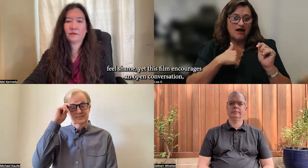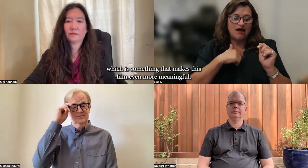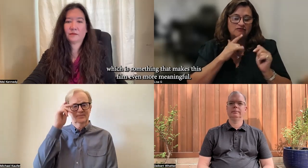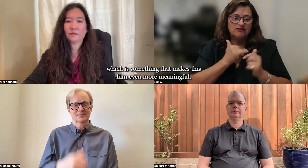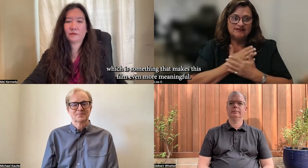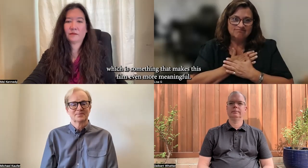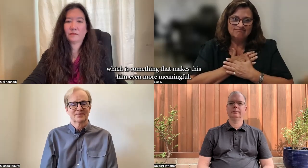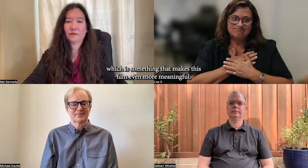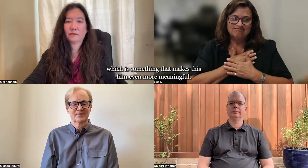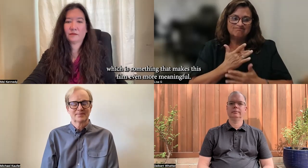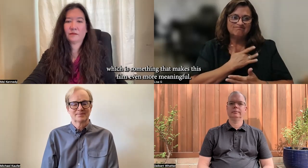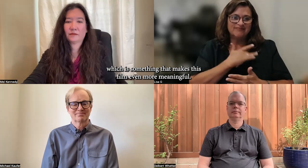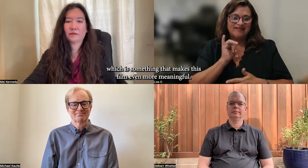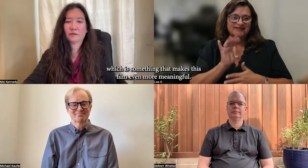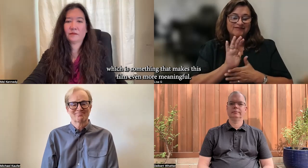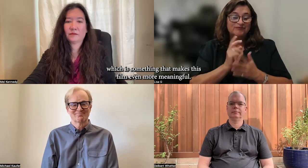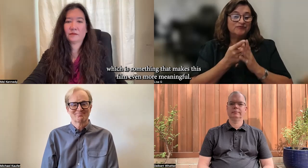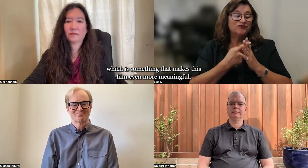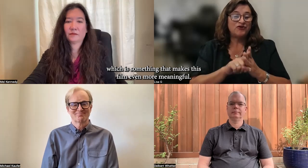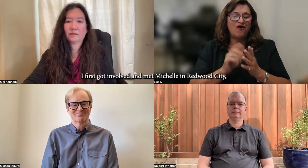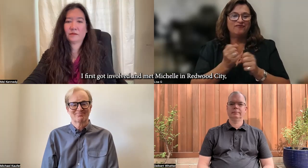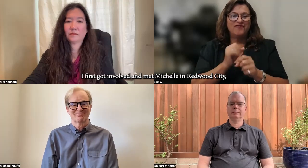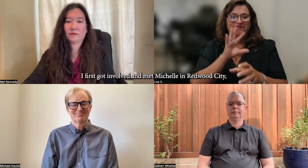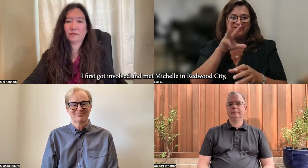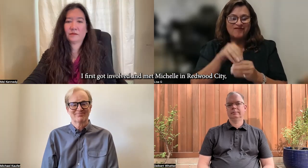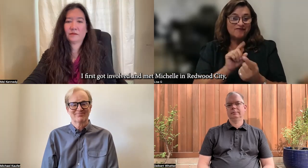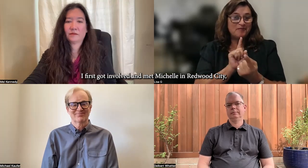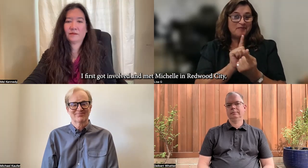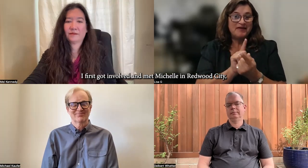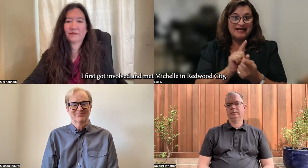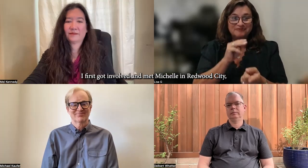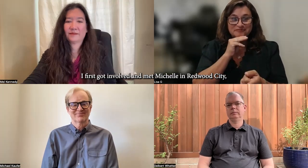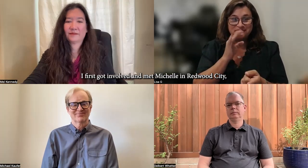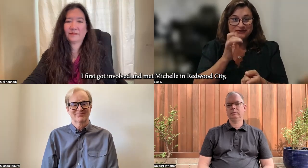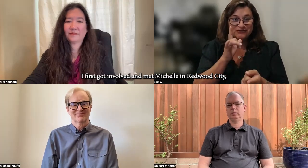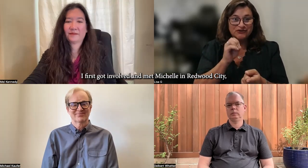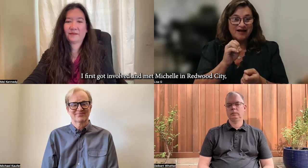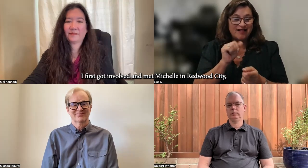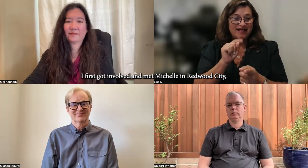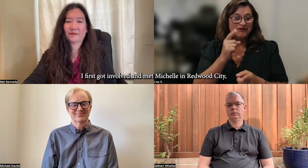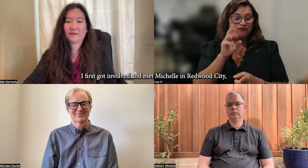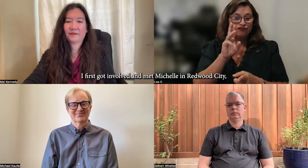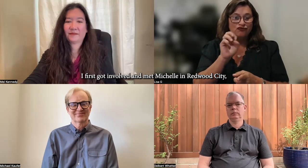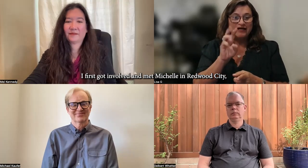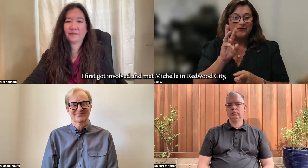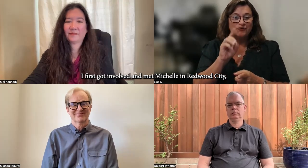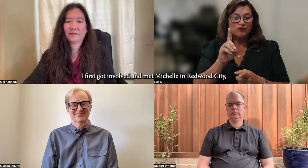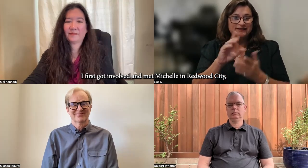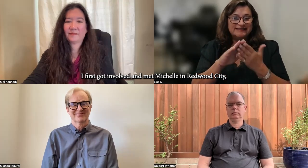conversation, which is something that makes this film even more meaningful. I first got involved and met Michelle in